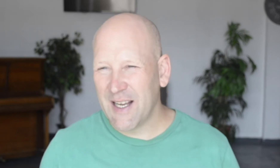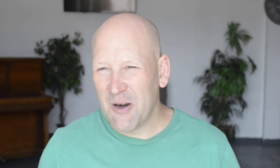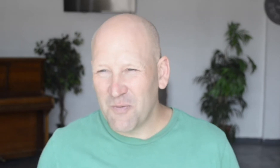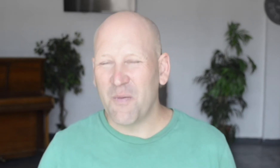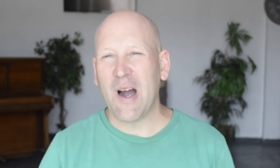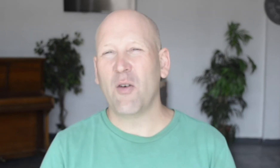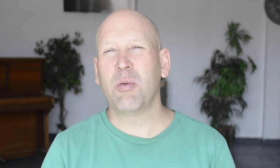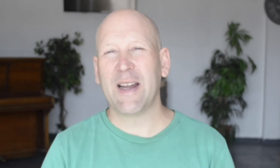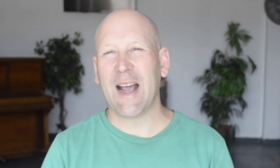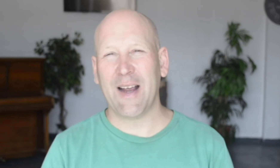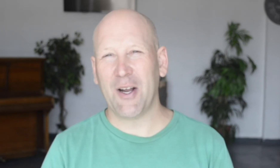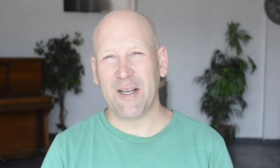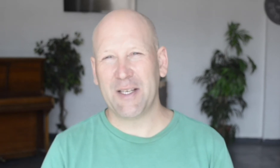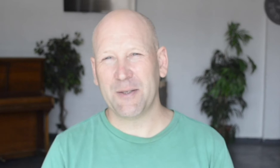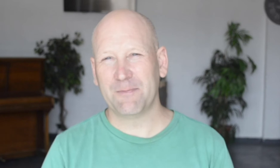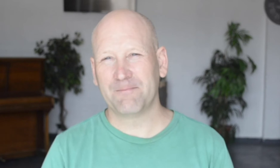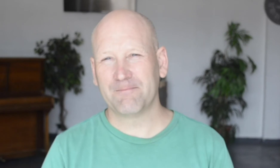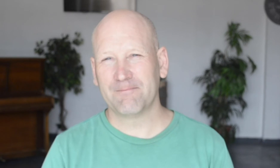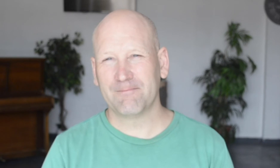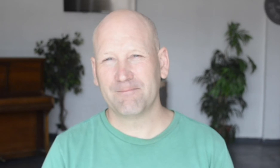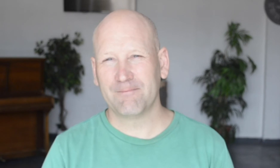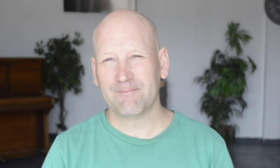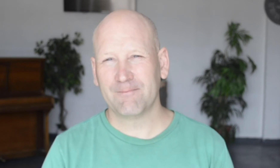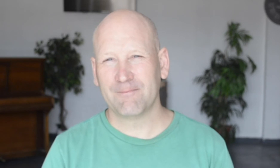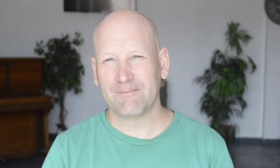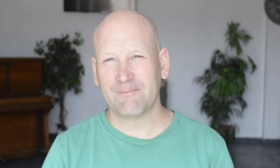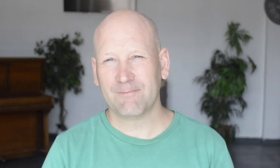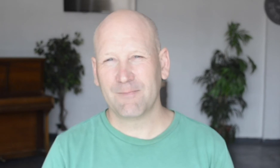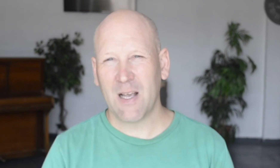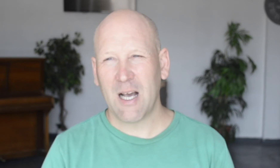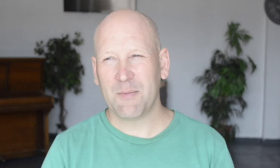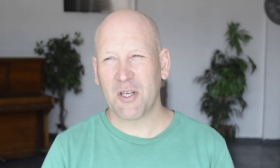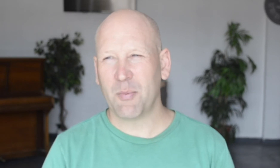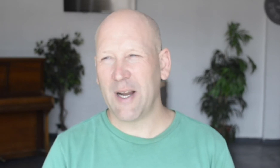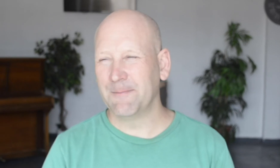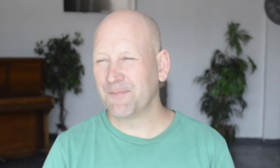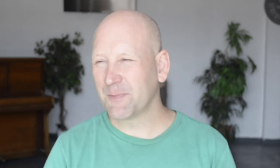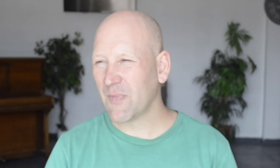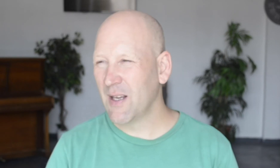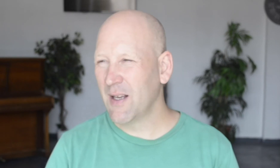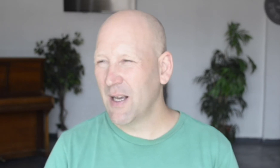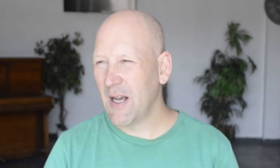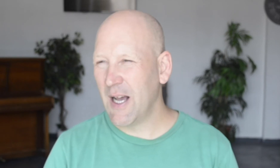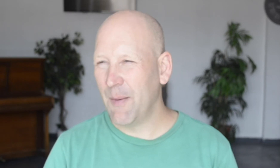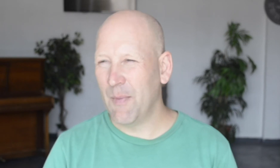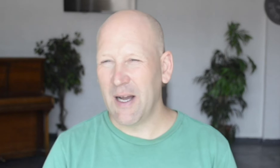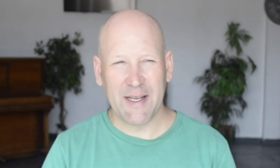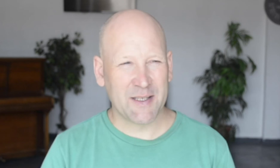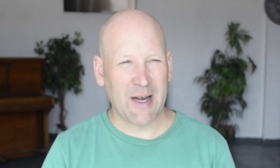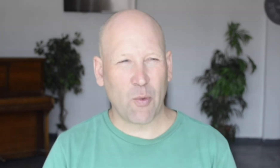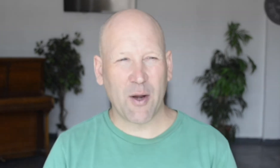see revival break out in our nation. I'm just going to pray.